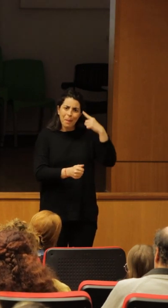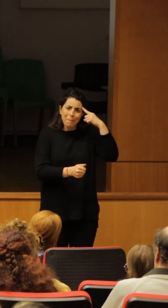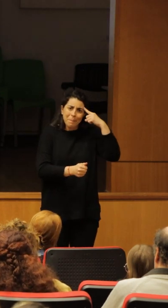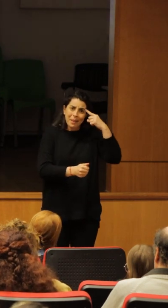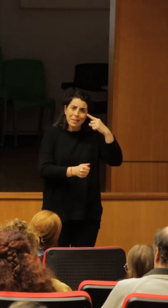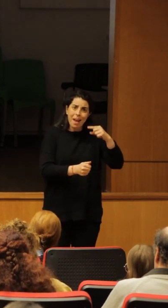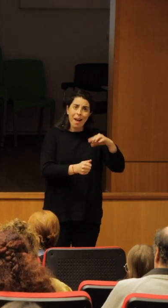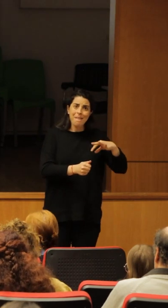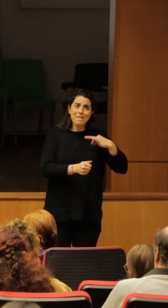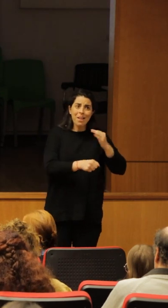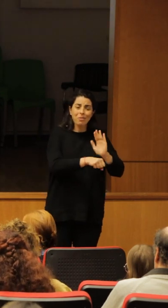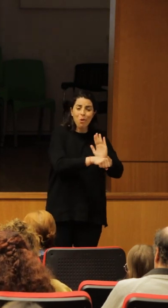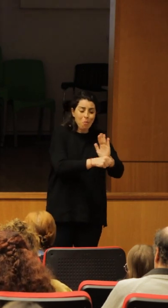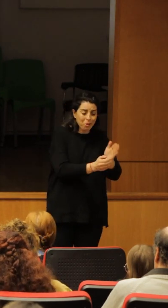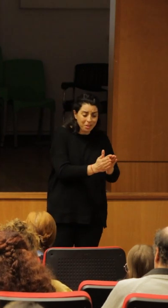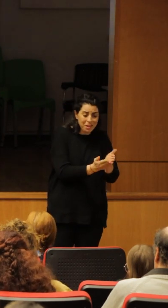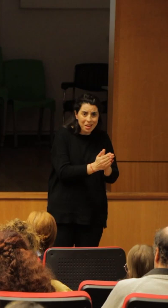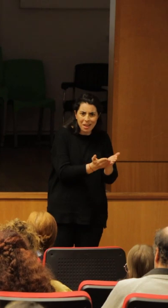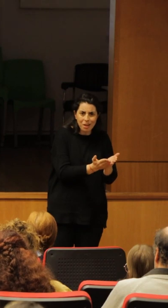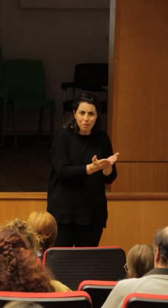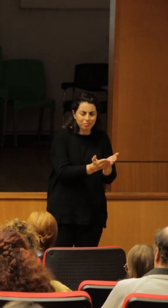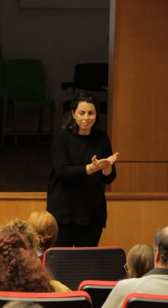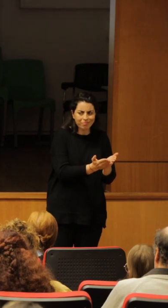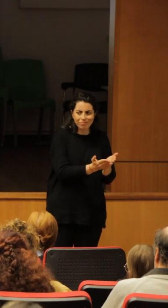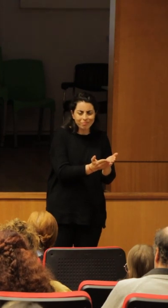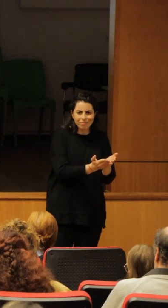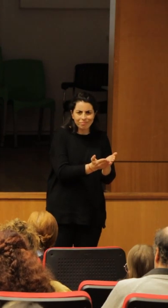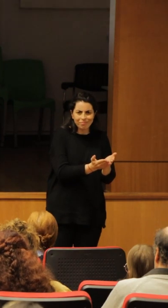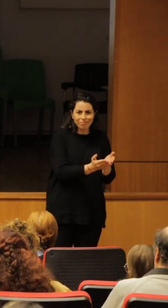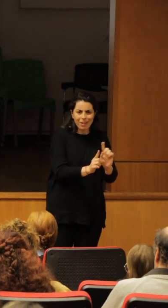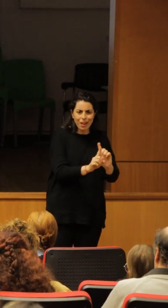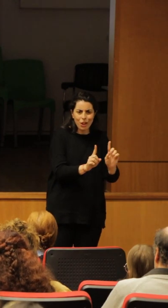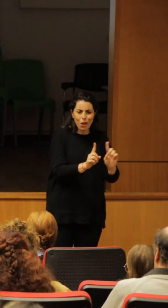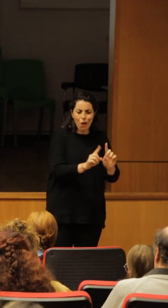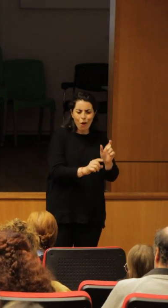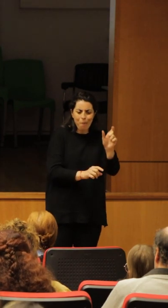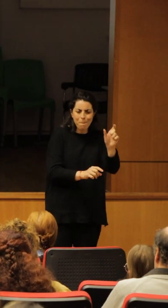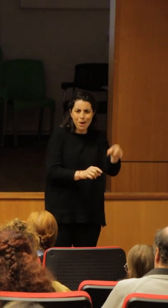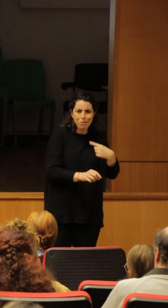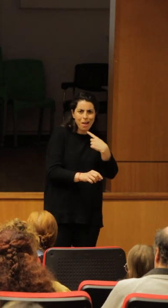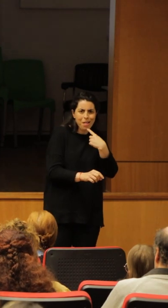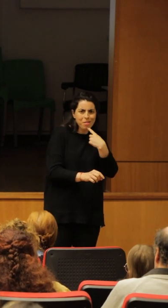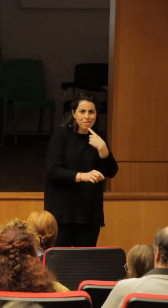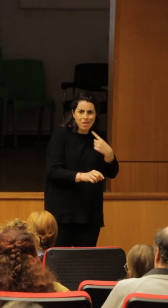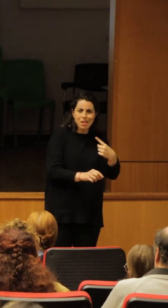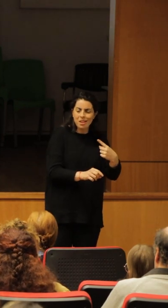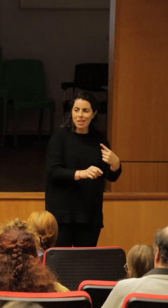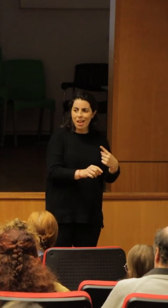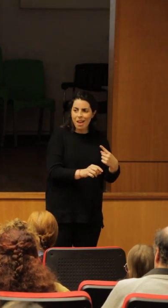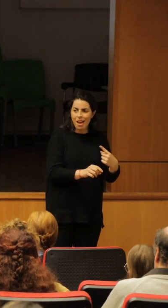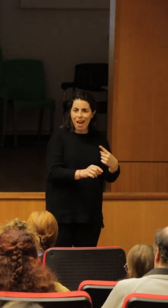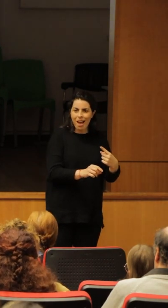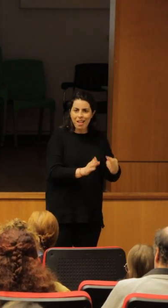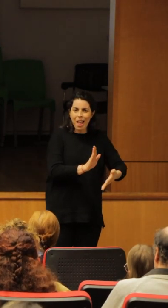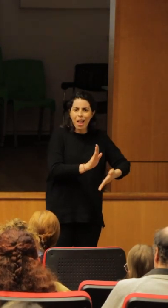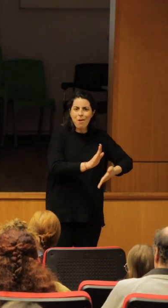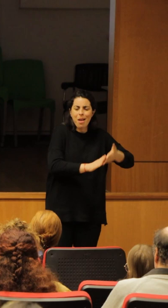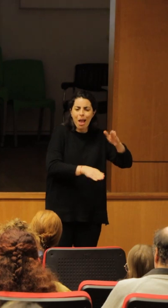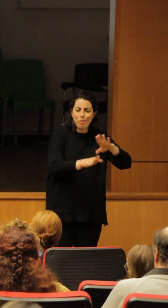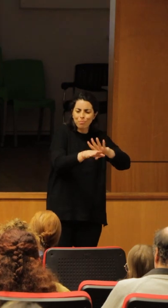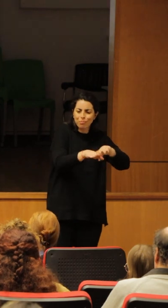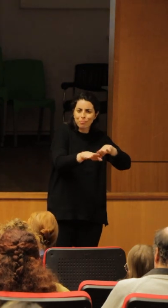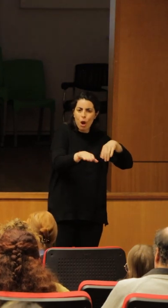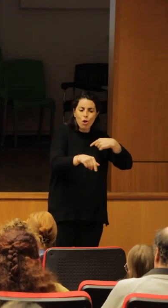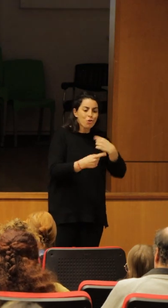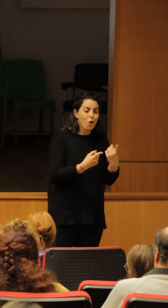libro. And then they say, no, I need pictures in my book. Entonces esa persona dice, no, ¿qué salir temprano para evitar un embotellamiento?